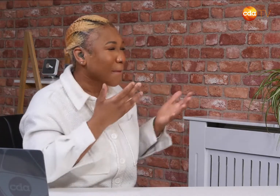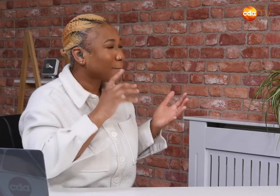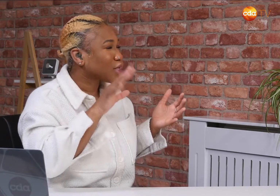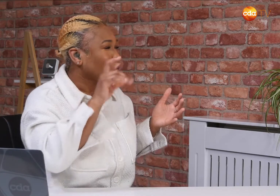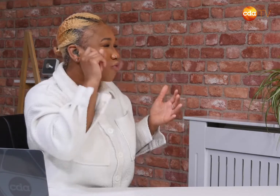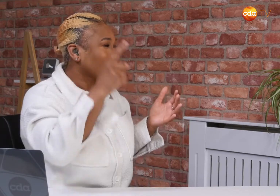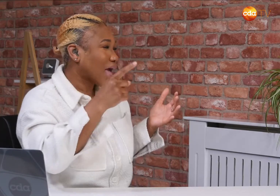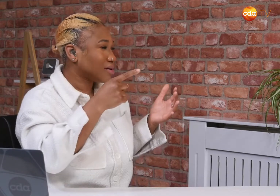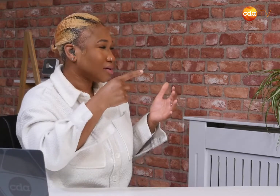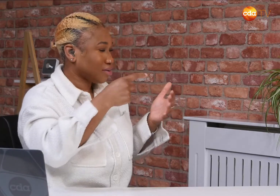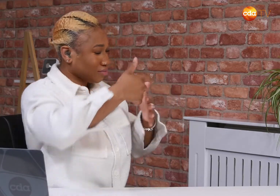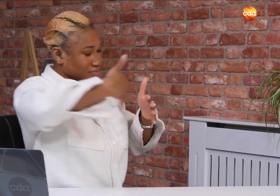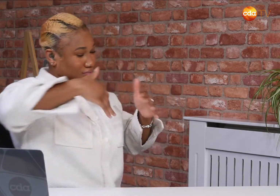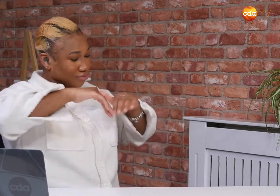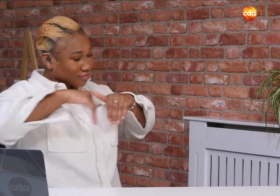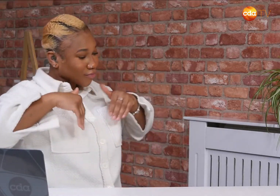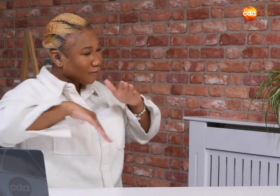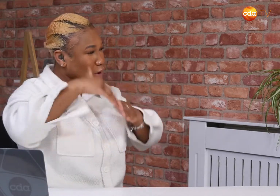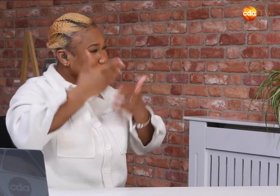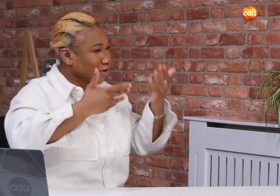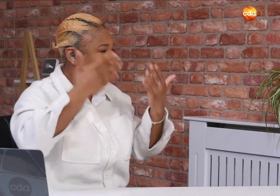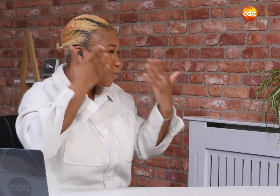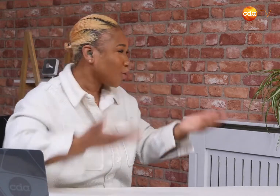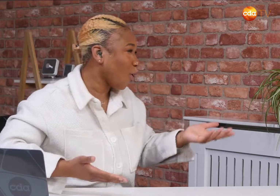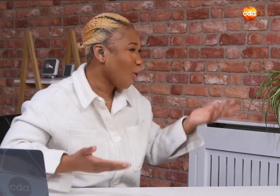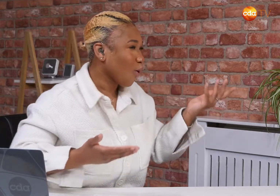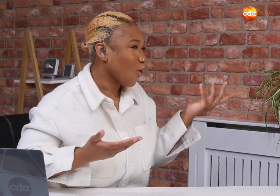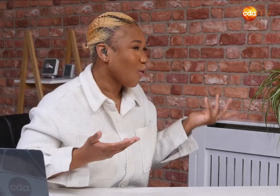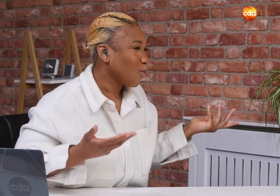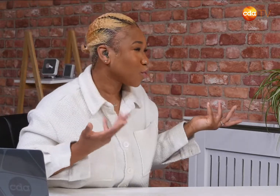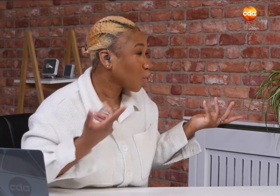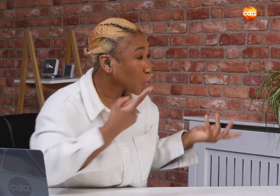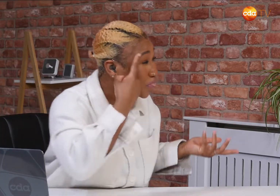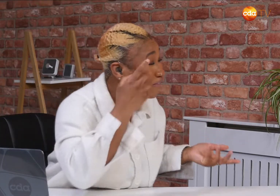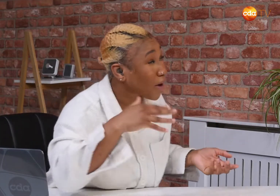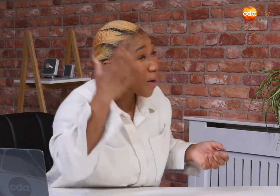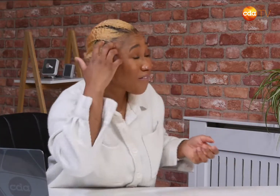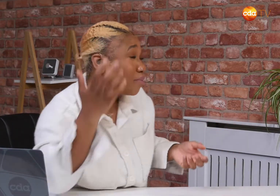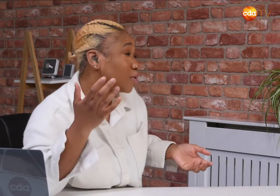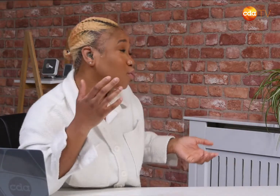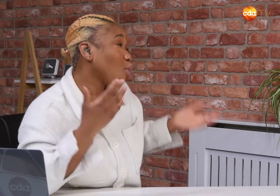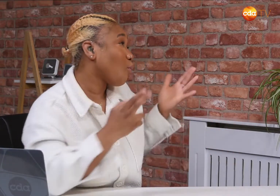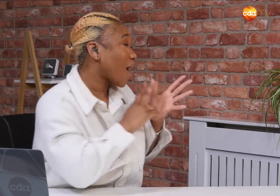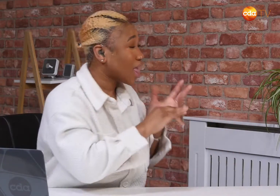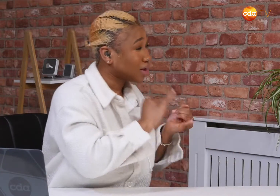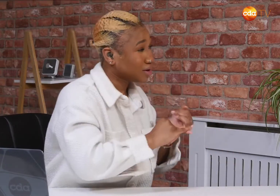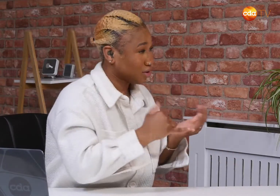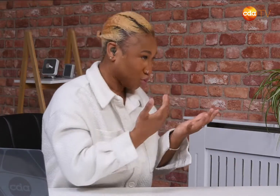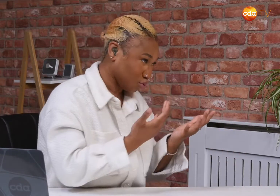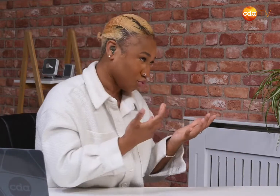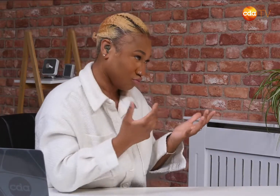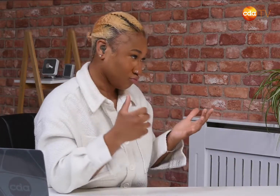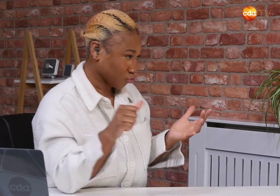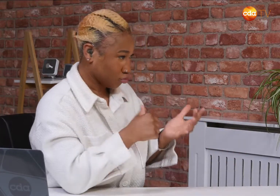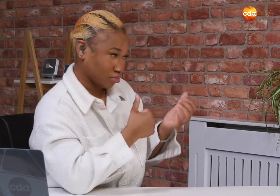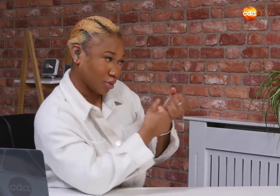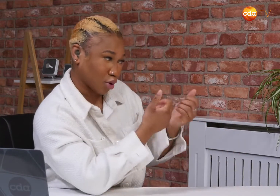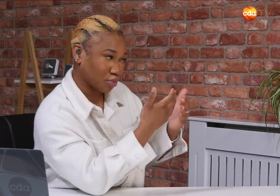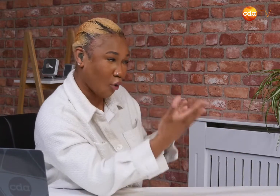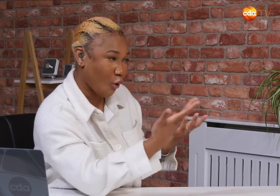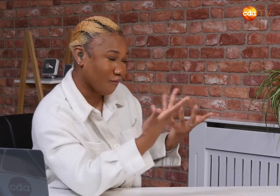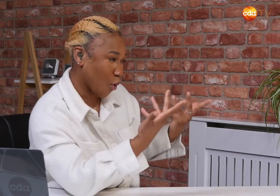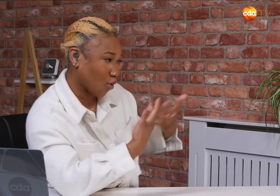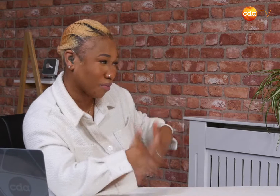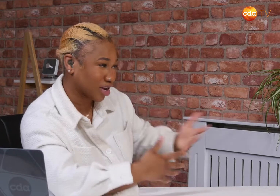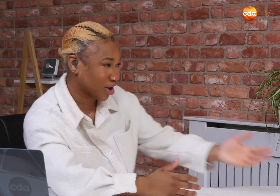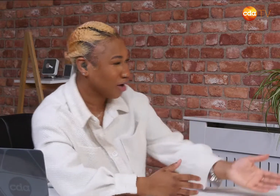just the Miscarriage Association? Because I know a lot of people maybe complain about the sort of support they might get from the government or the NHS.